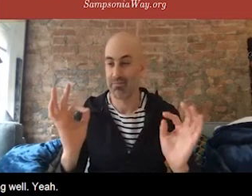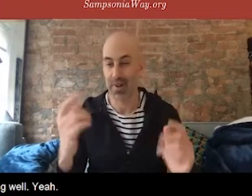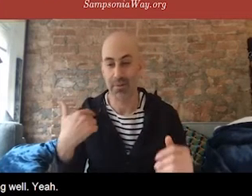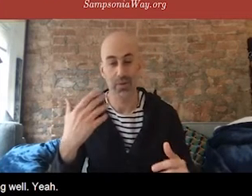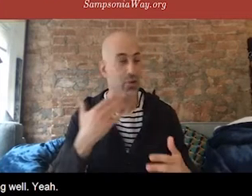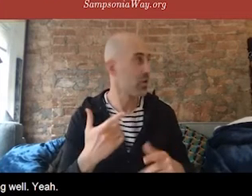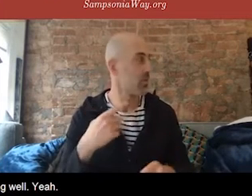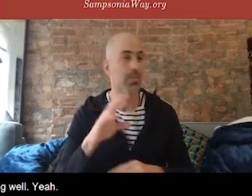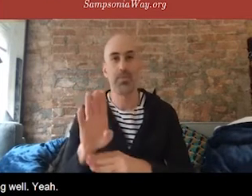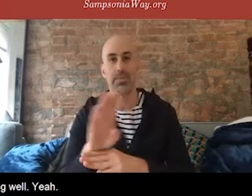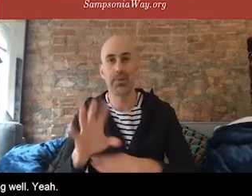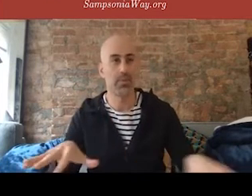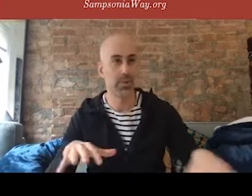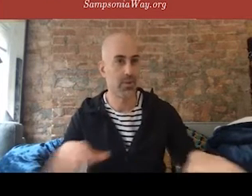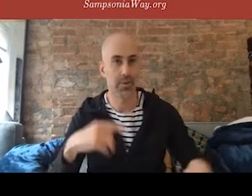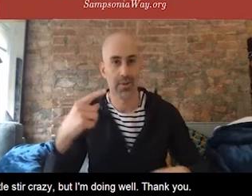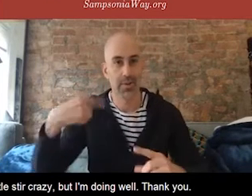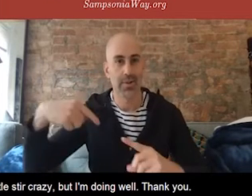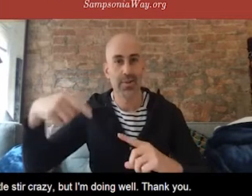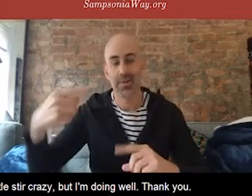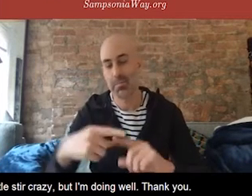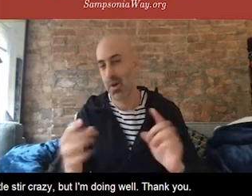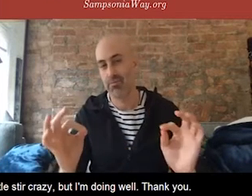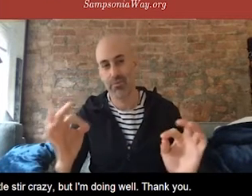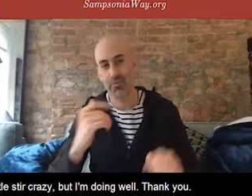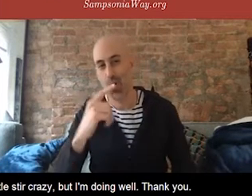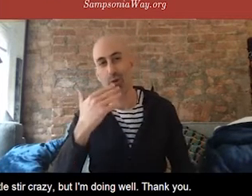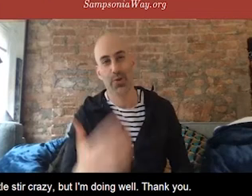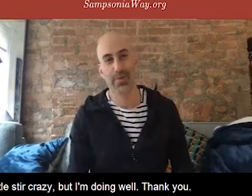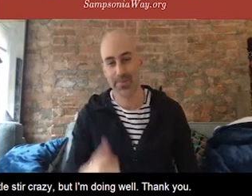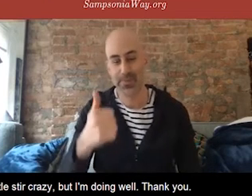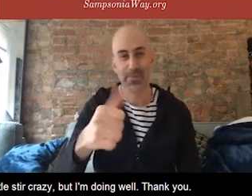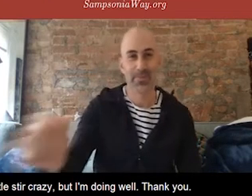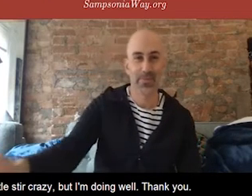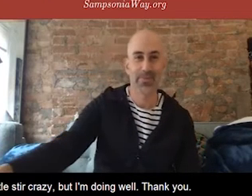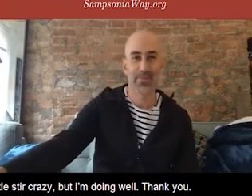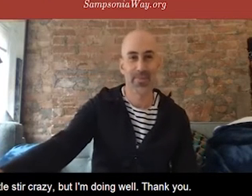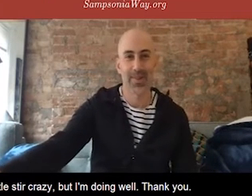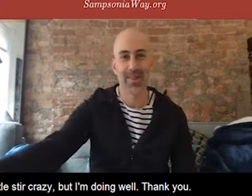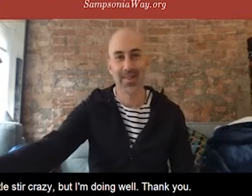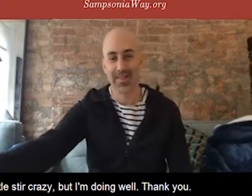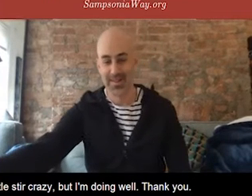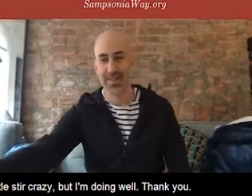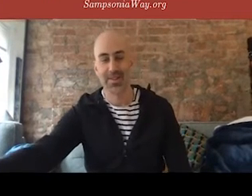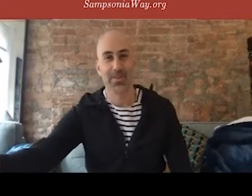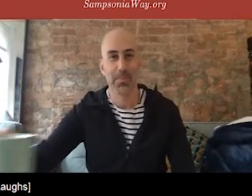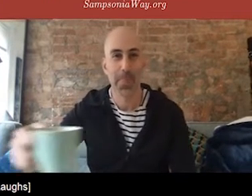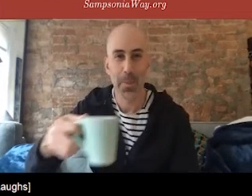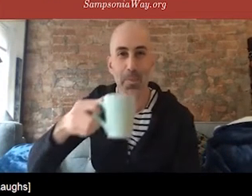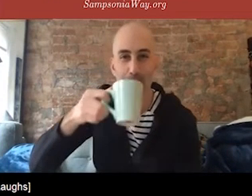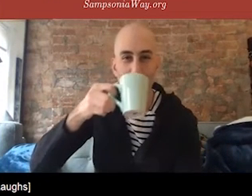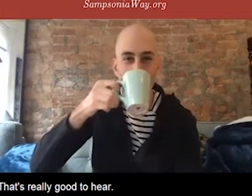I'm good. Doing well. Yeah, keeping busy here in the house. Going a little stir crazy, but I'm doing well. Thank you.